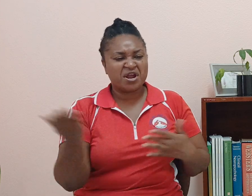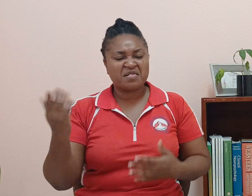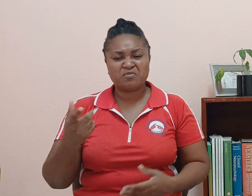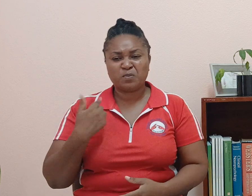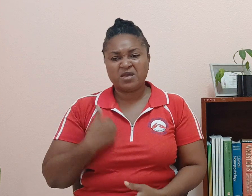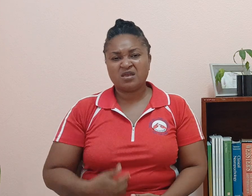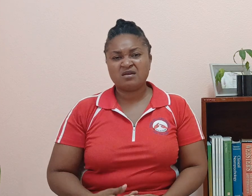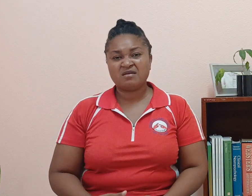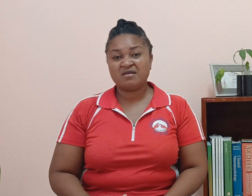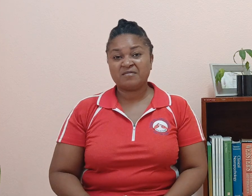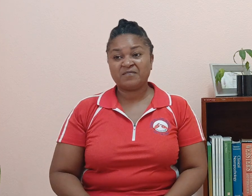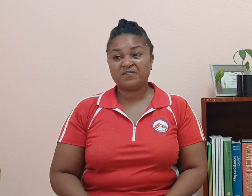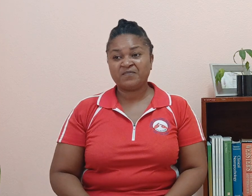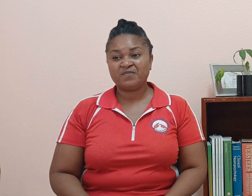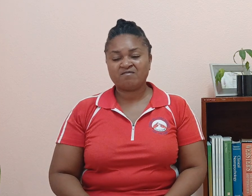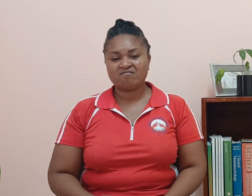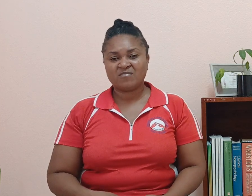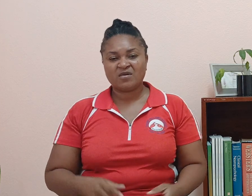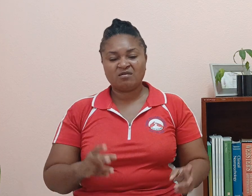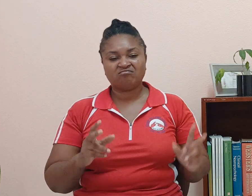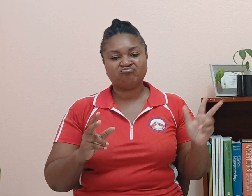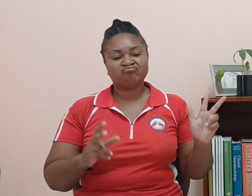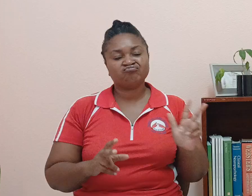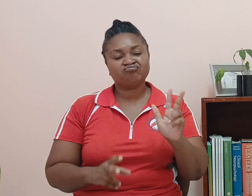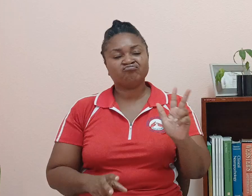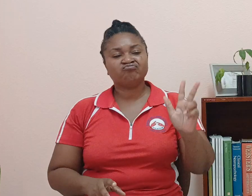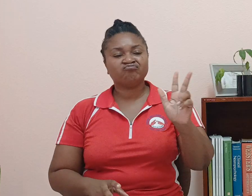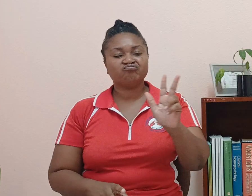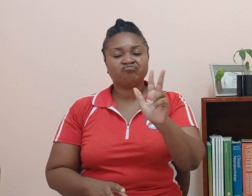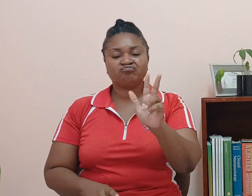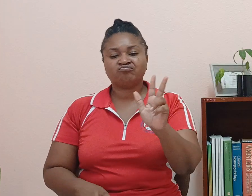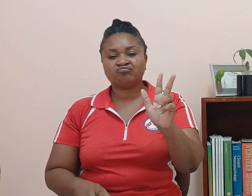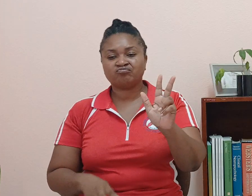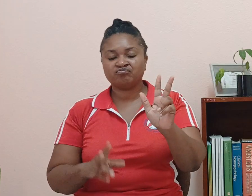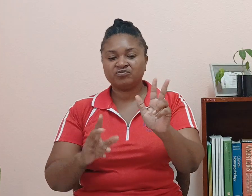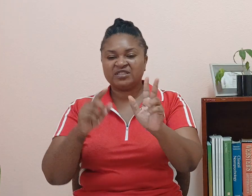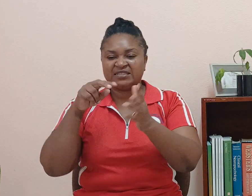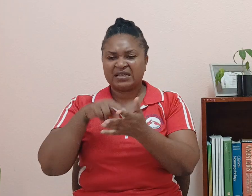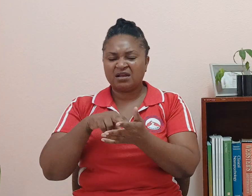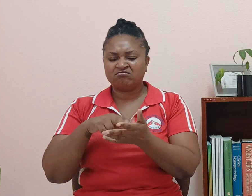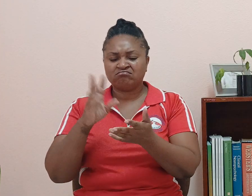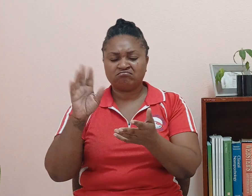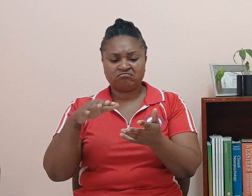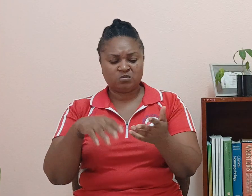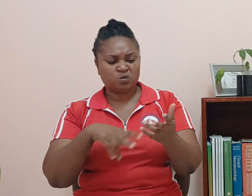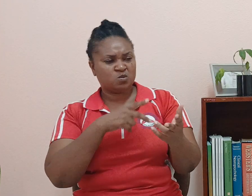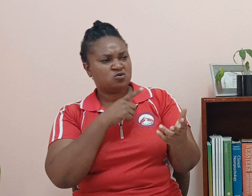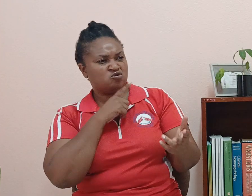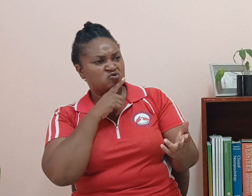He asked them if it was true that they did not bow down and worship the idol when the music played.